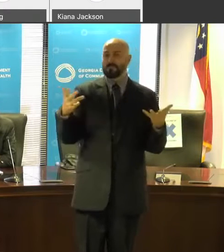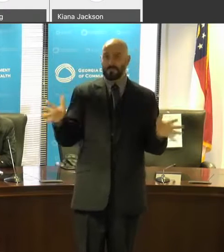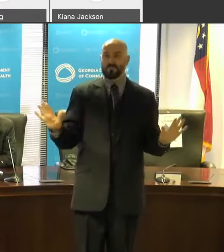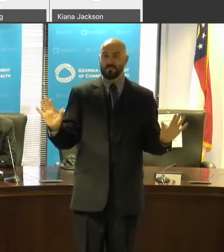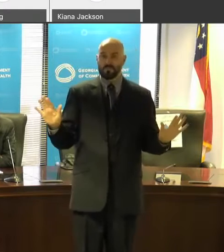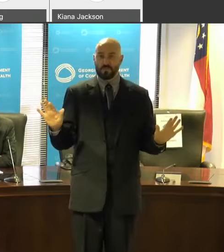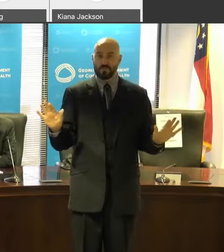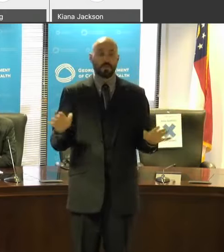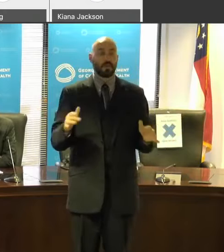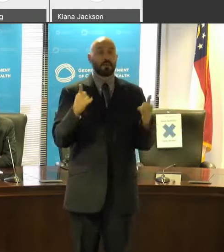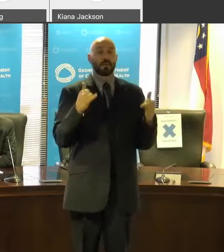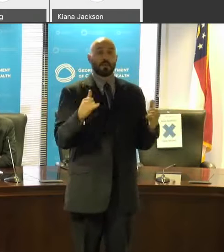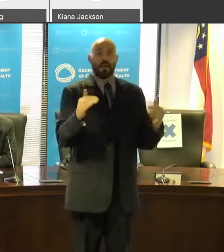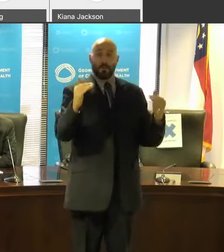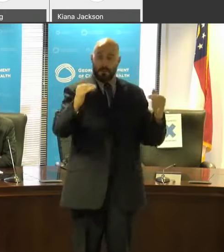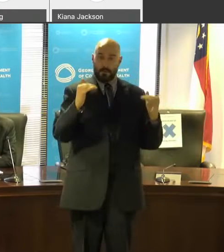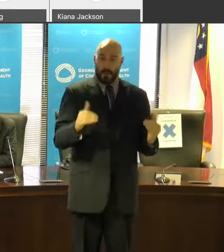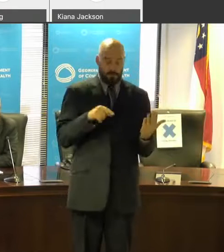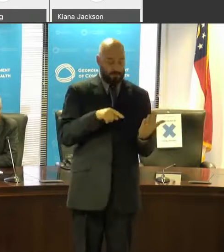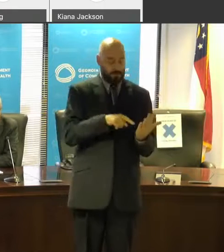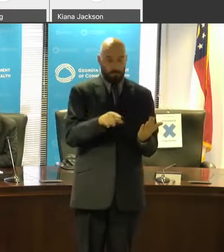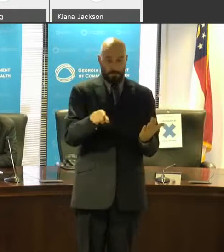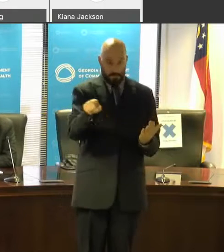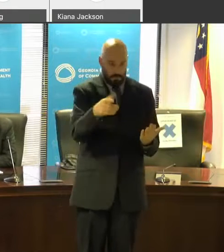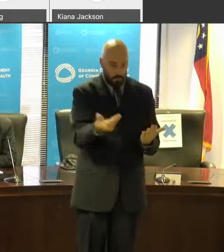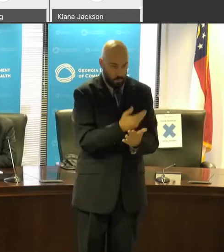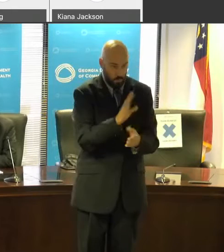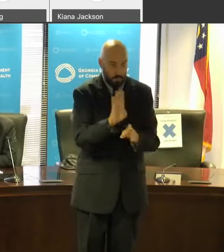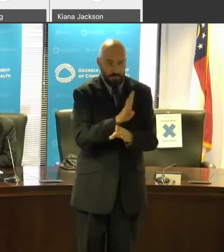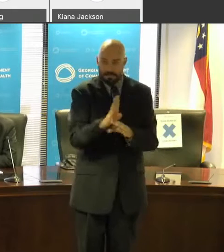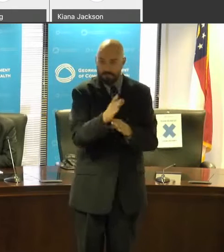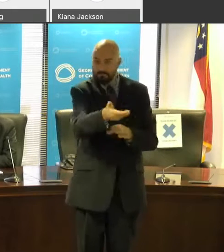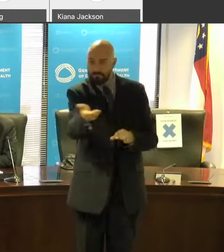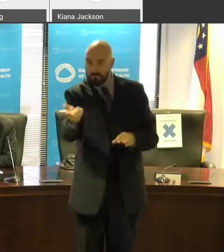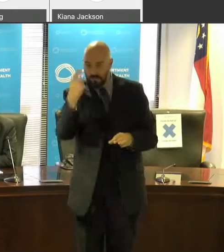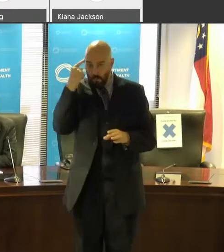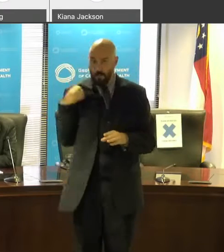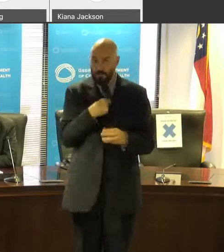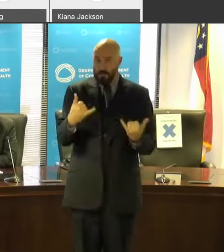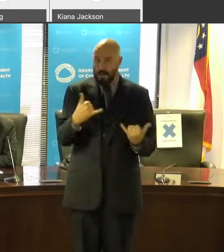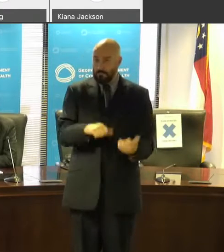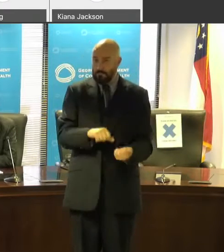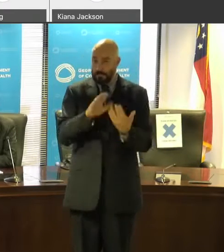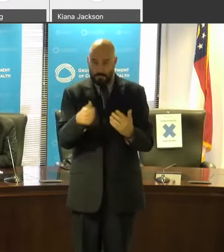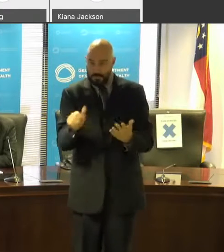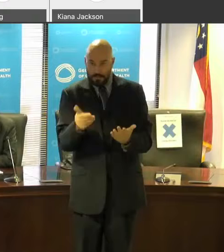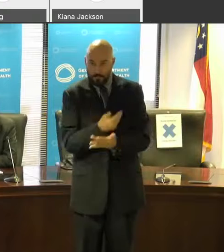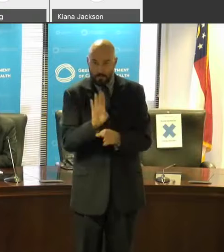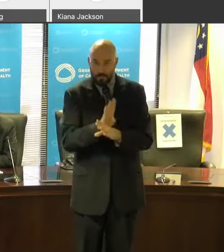Next, is there anyone know of any new business that needs to come before the board at this time?